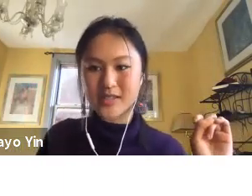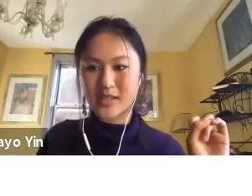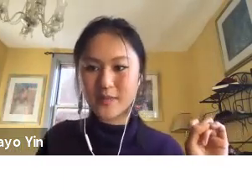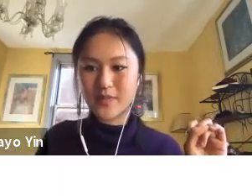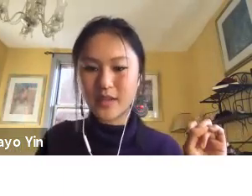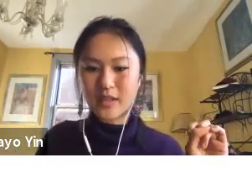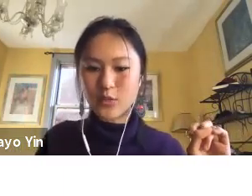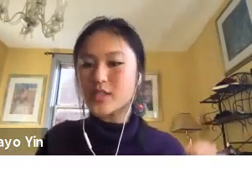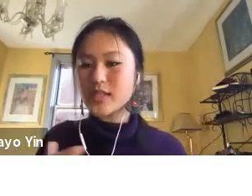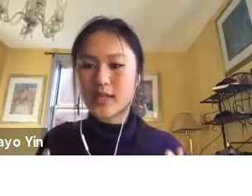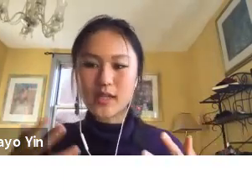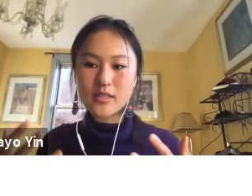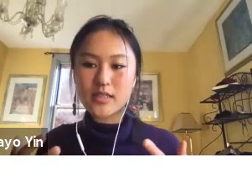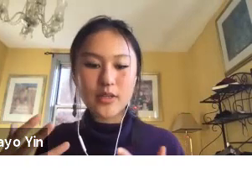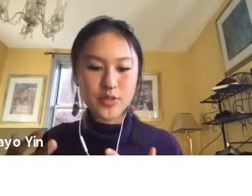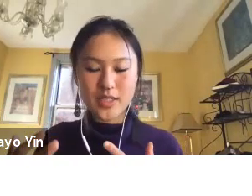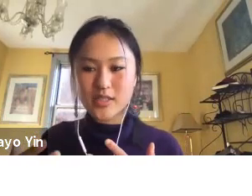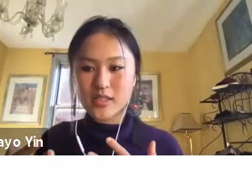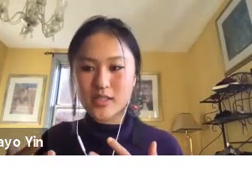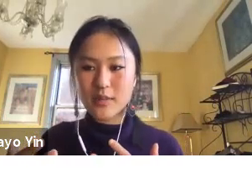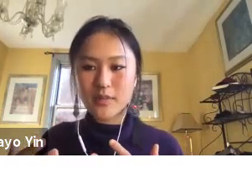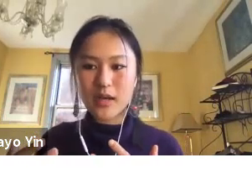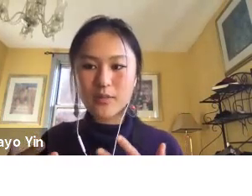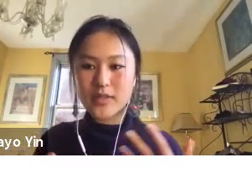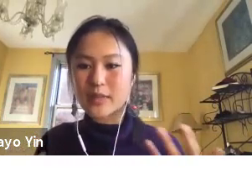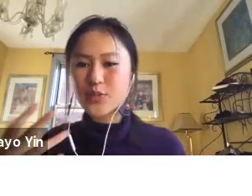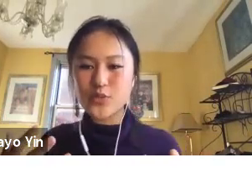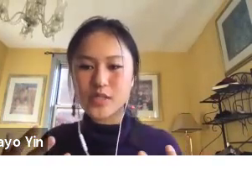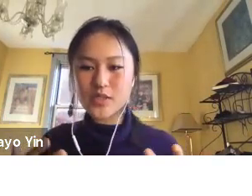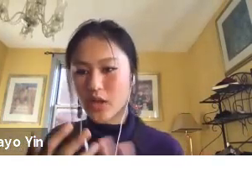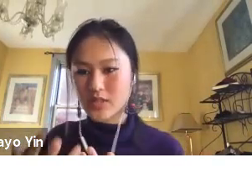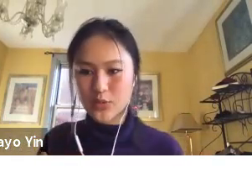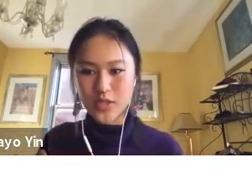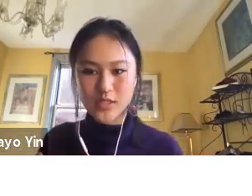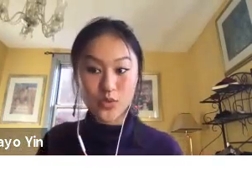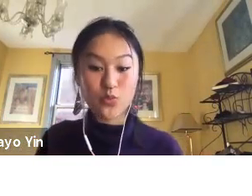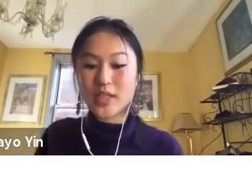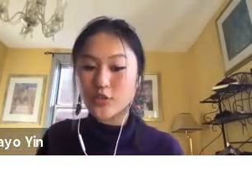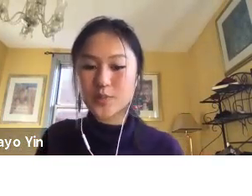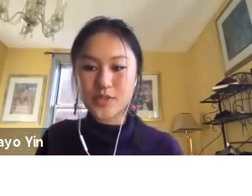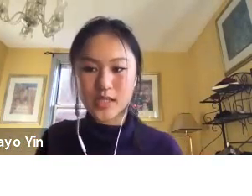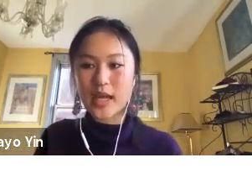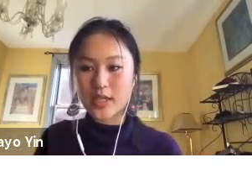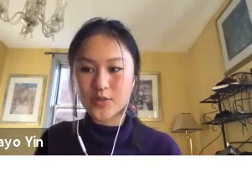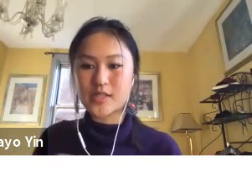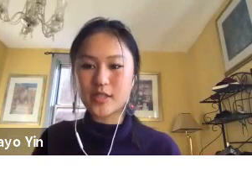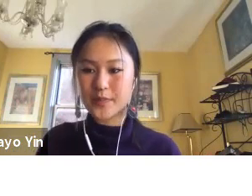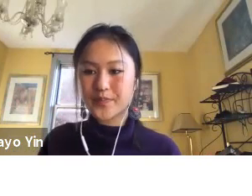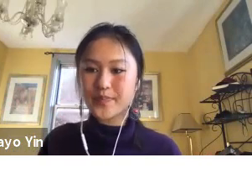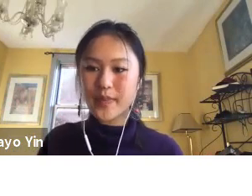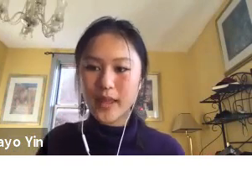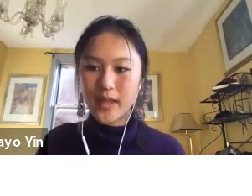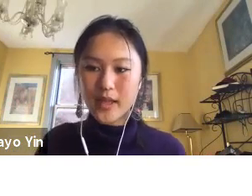CSLR system, which is like a sign language recognition system that produces gloss annotations with 100%